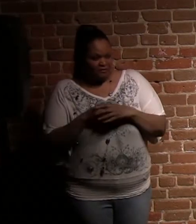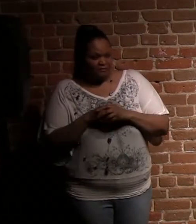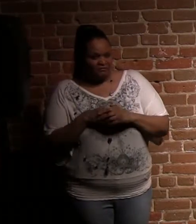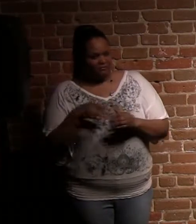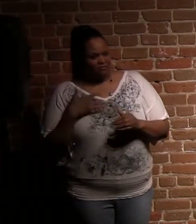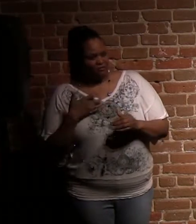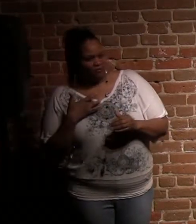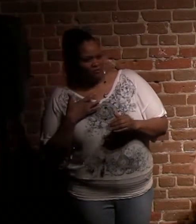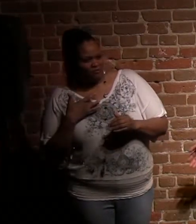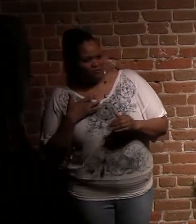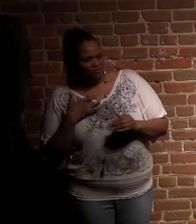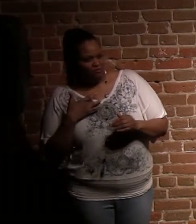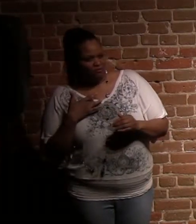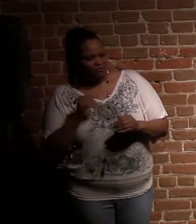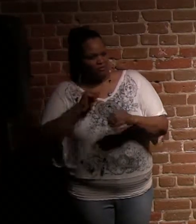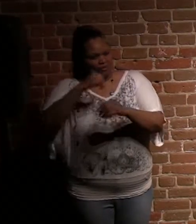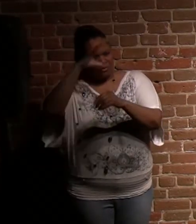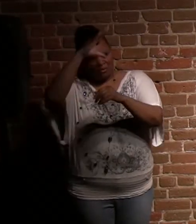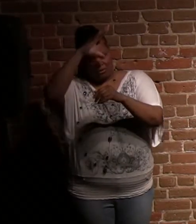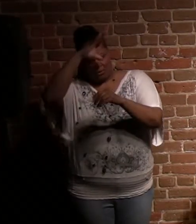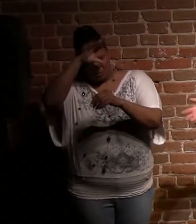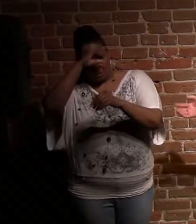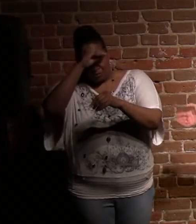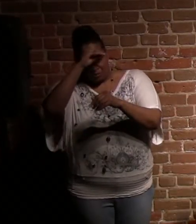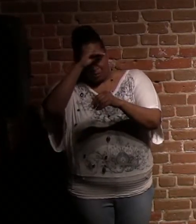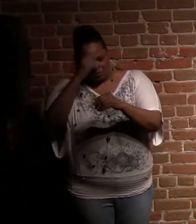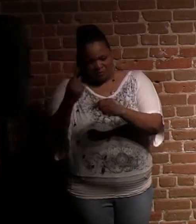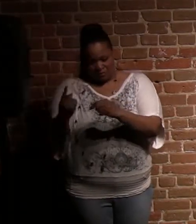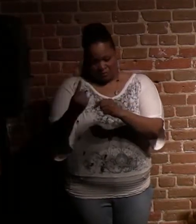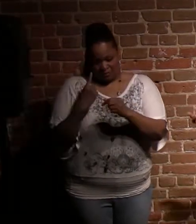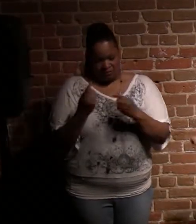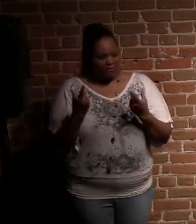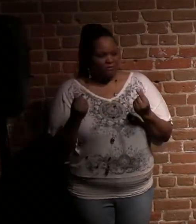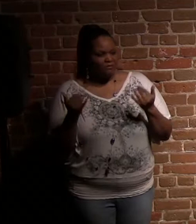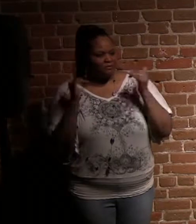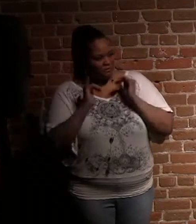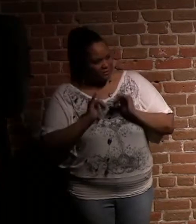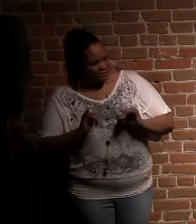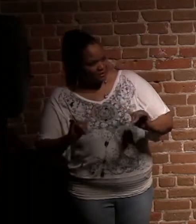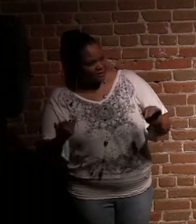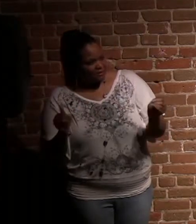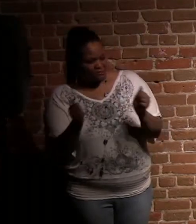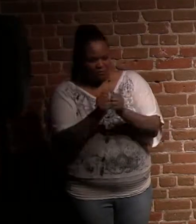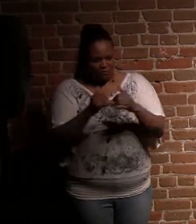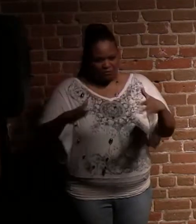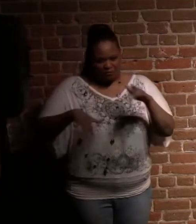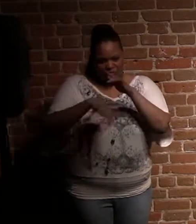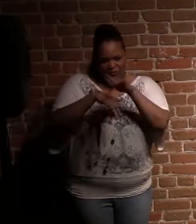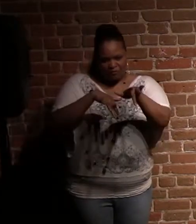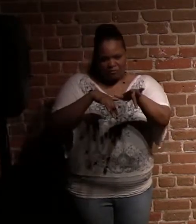granted that another little boy was along to do this daily bathing in the ocean.